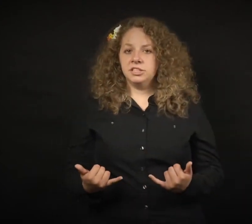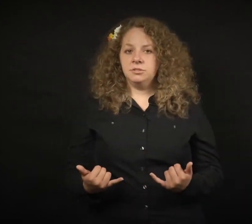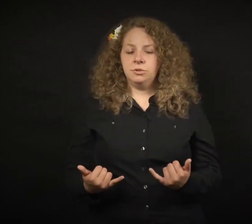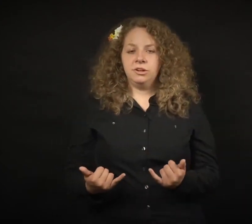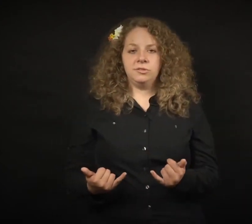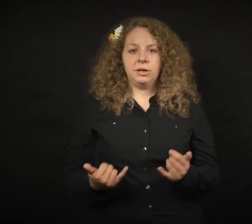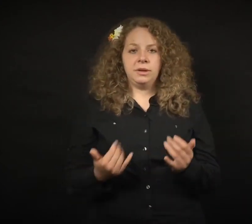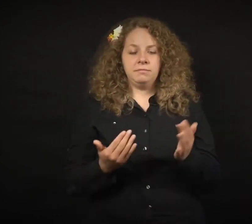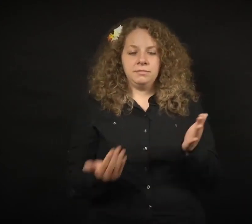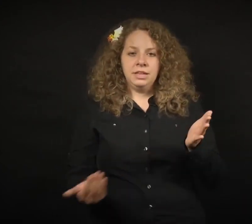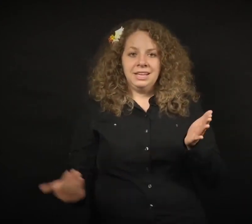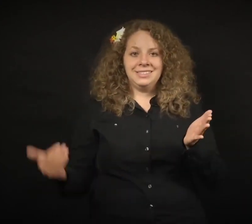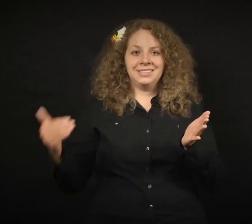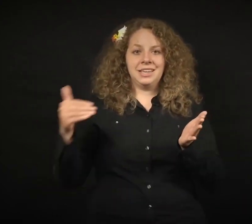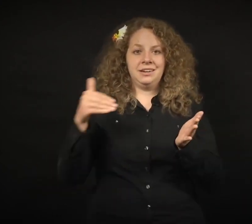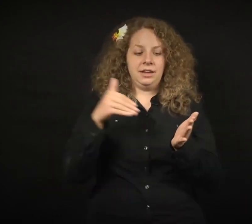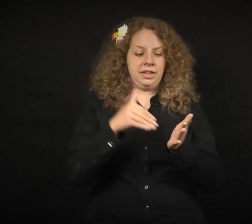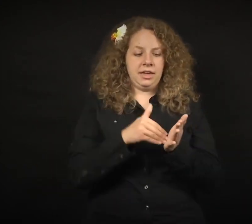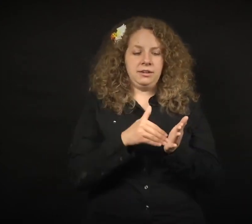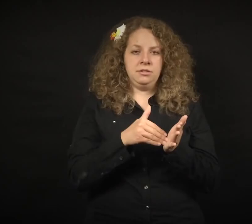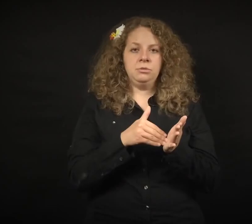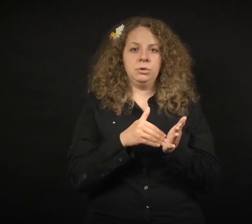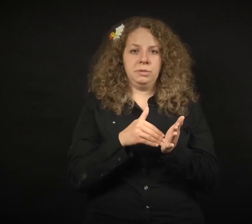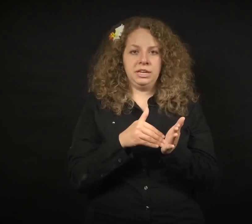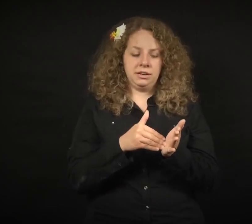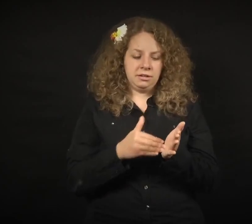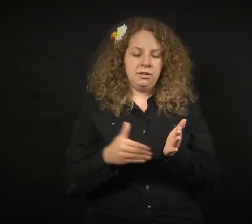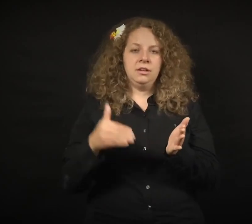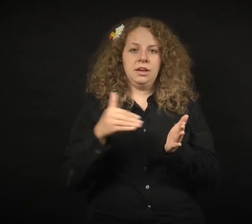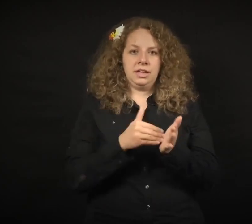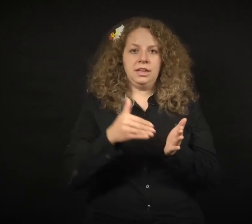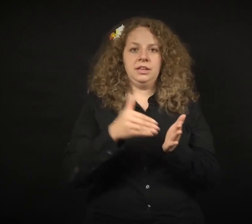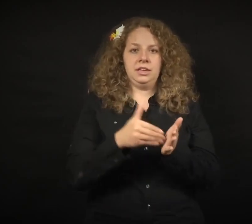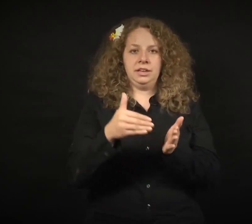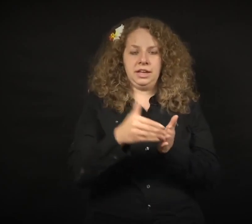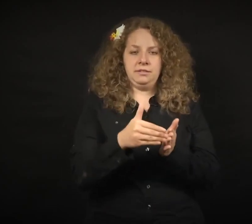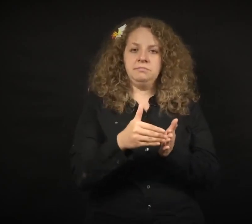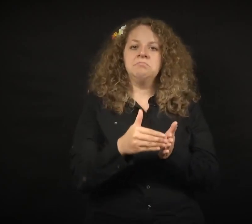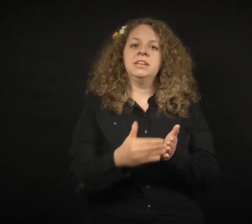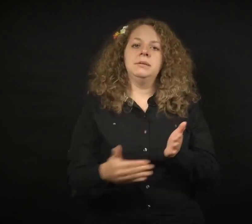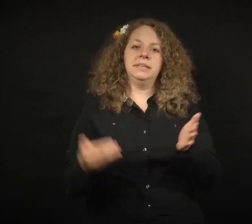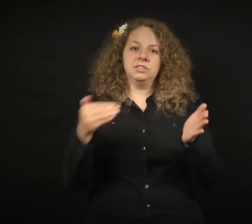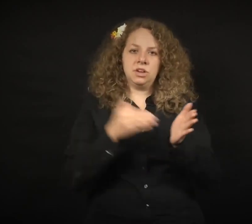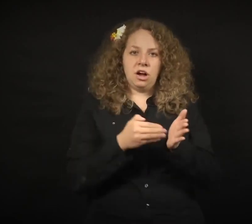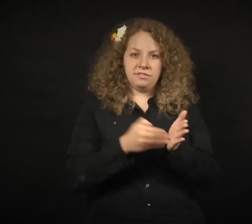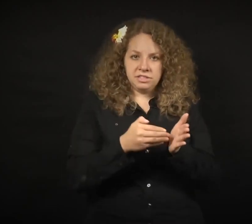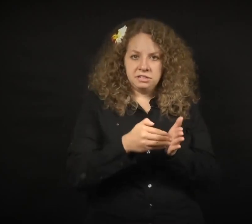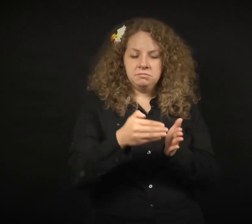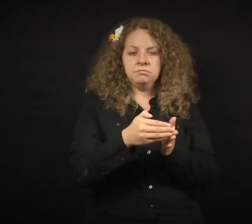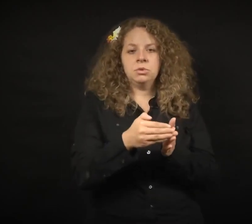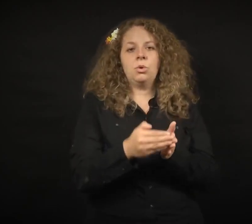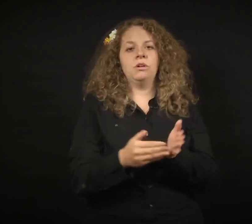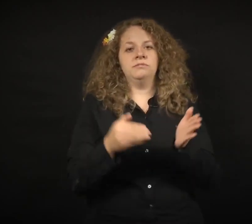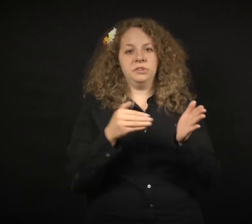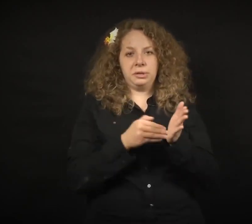Often or frequent is the sign again, repeated. Again, again, again. It means often or